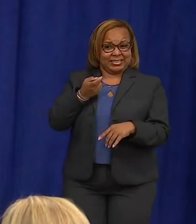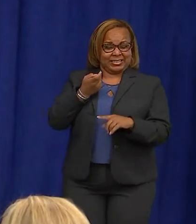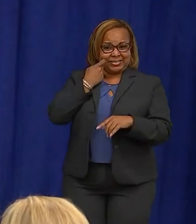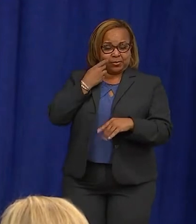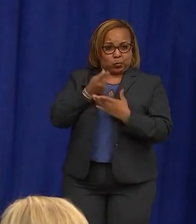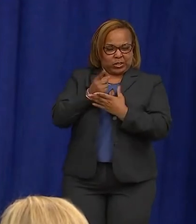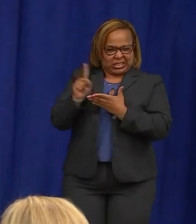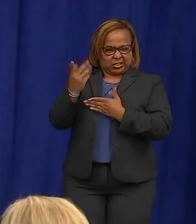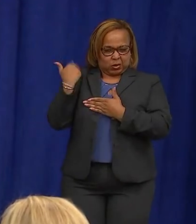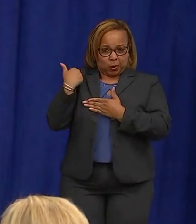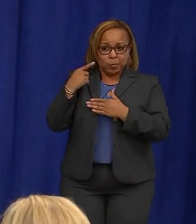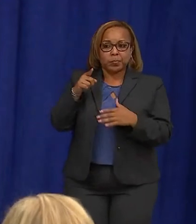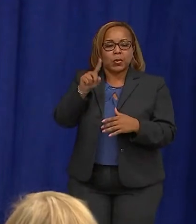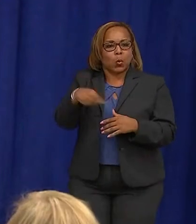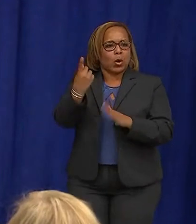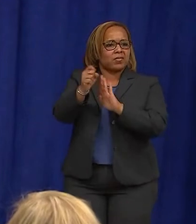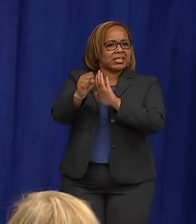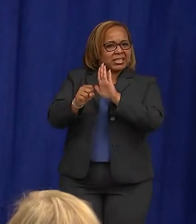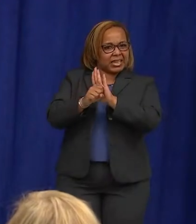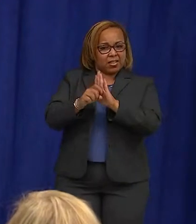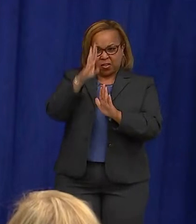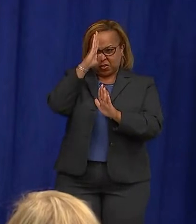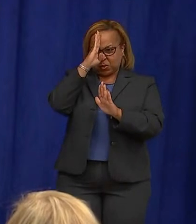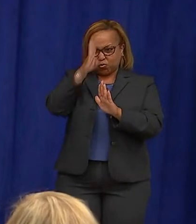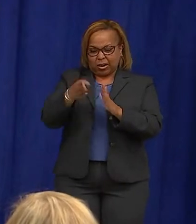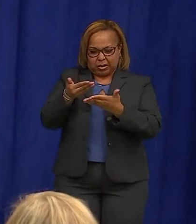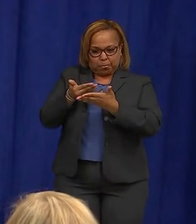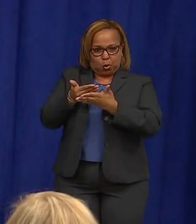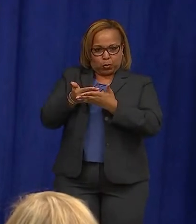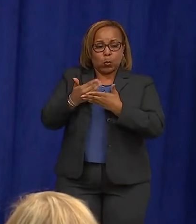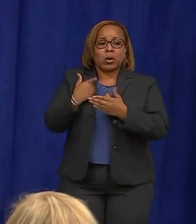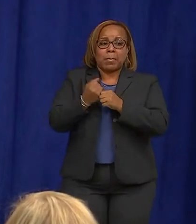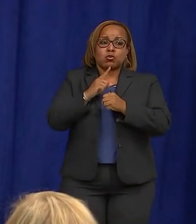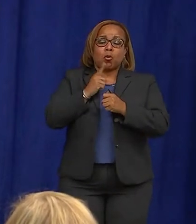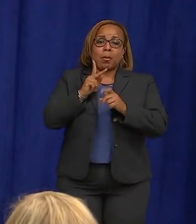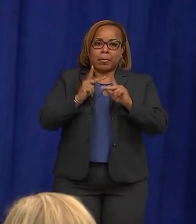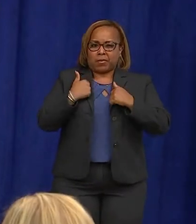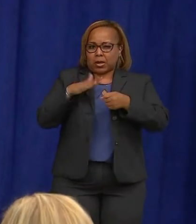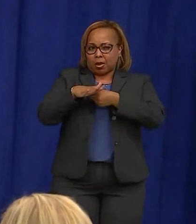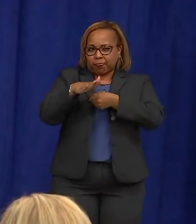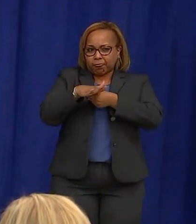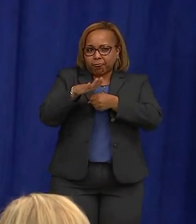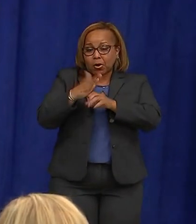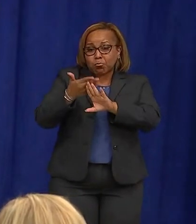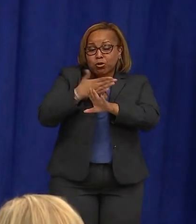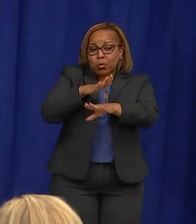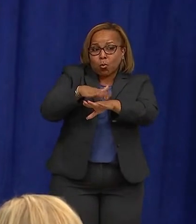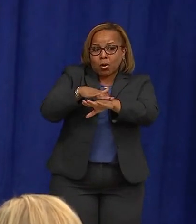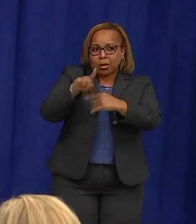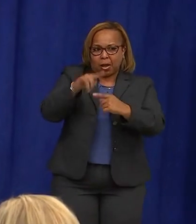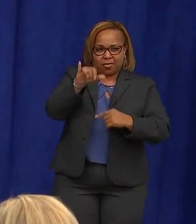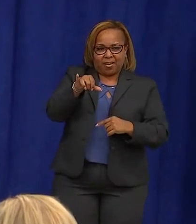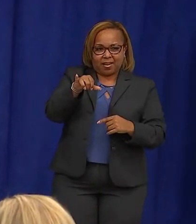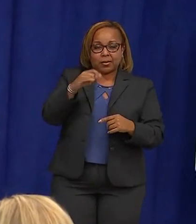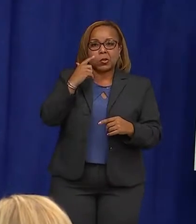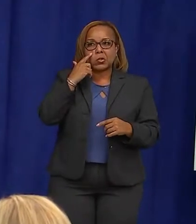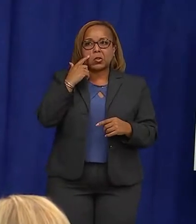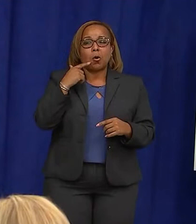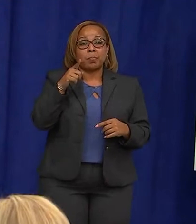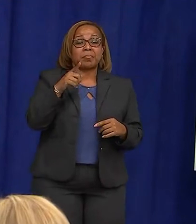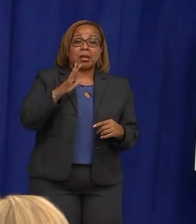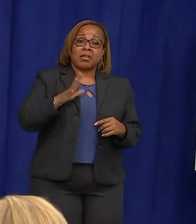is where there's one of the states that's directly bordering, we want to make sure people have enough pre-warning about this. So